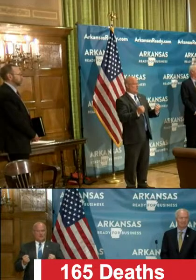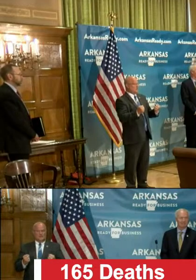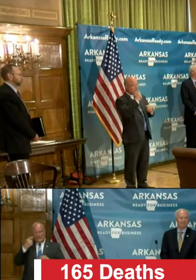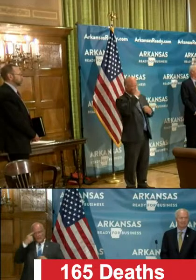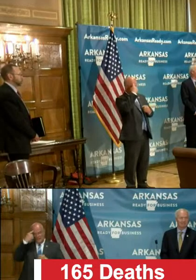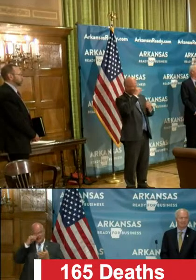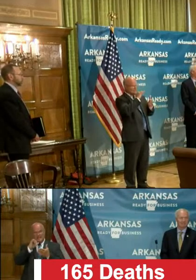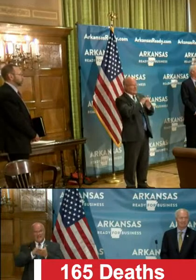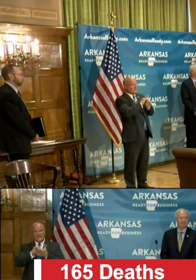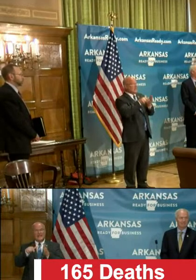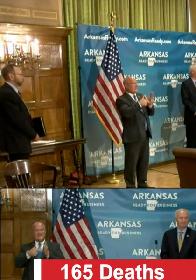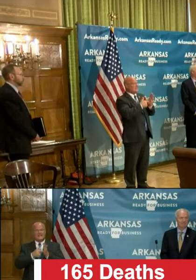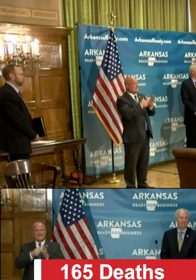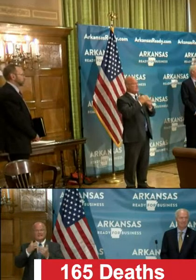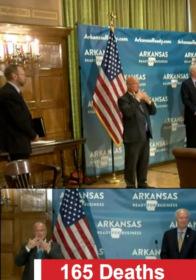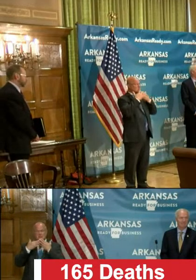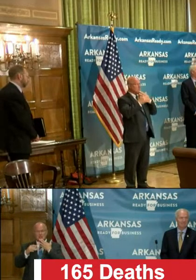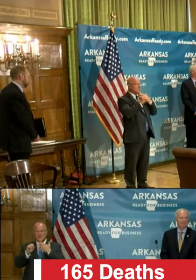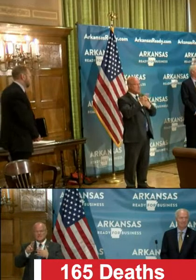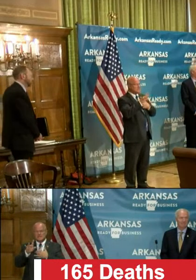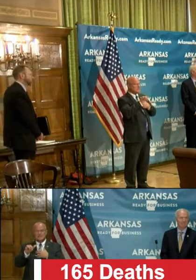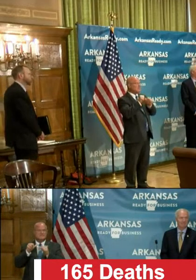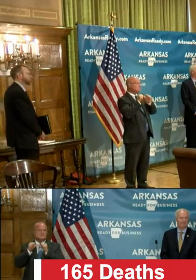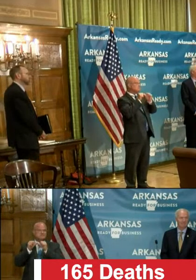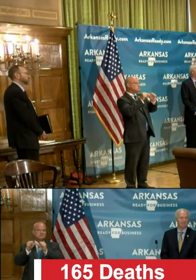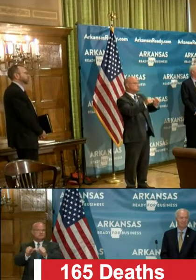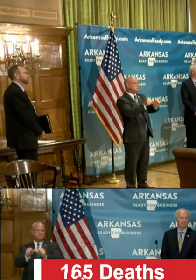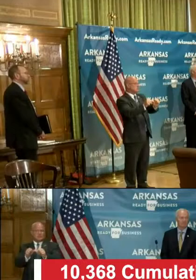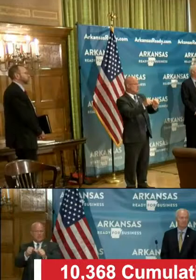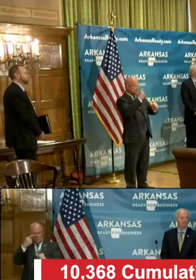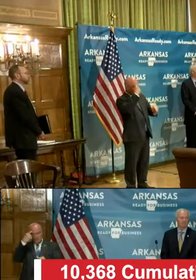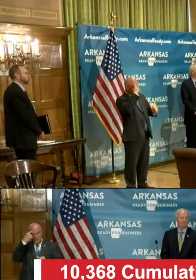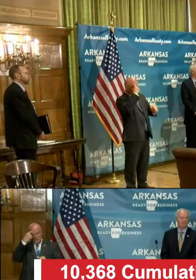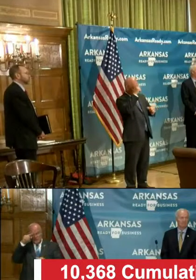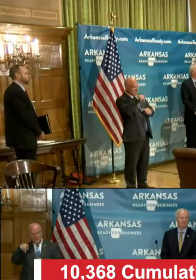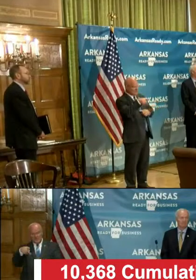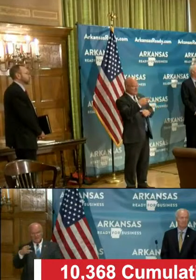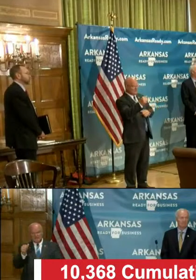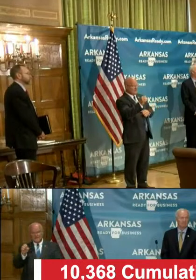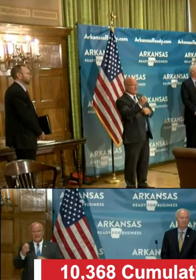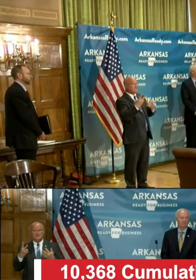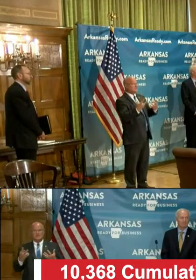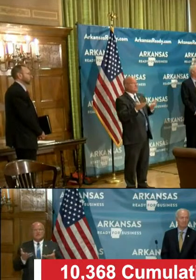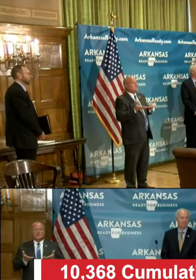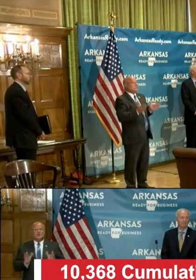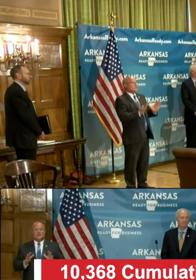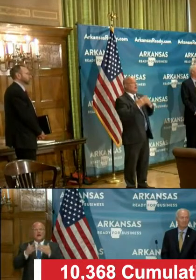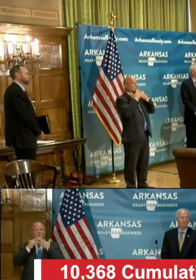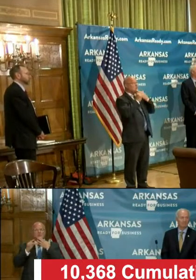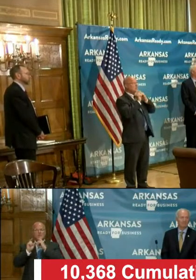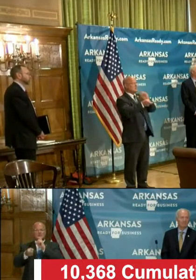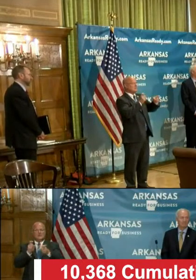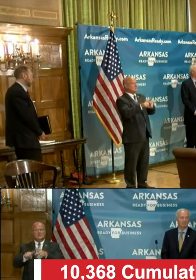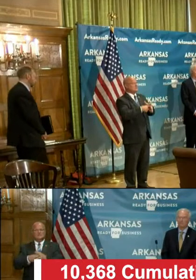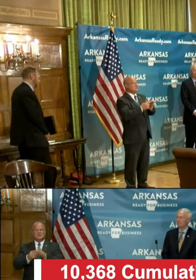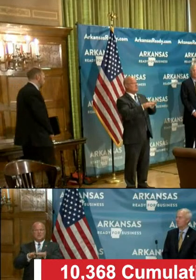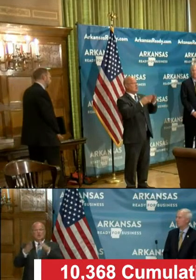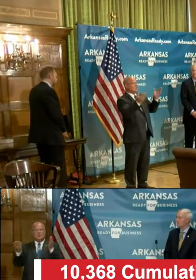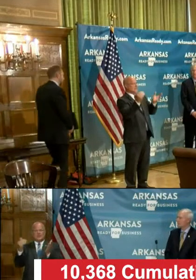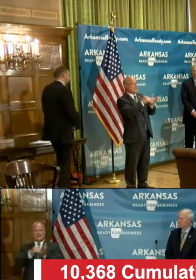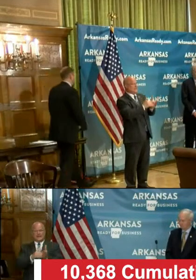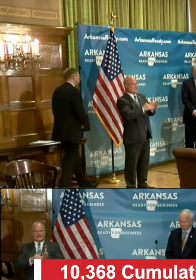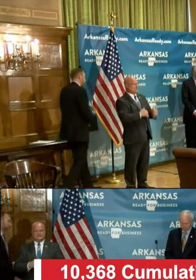in thinking that these supplies can last? And do you believe the phase 2 will allow blood donation centers to start opening back